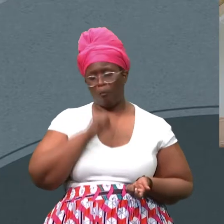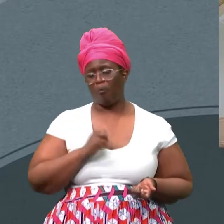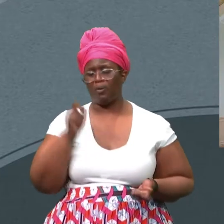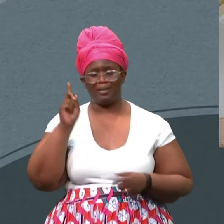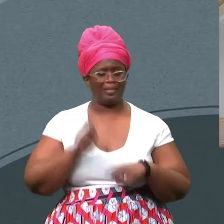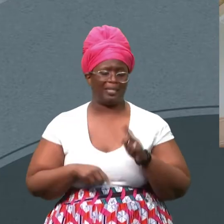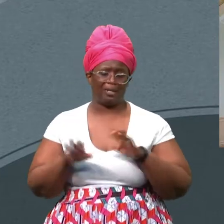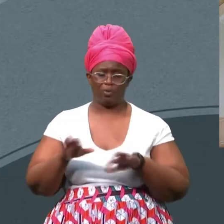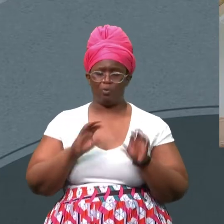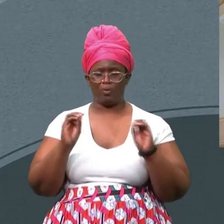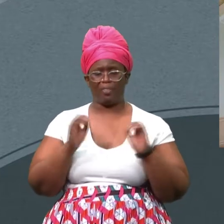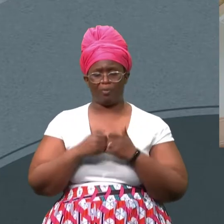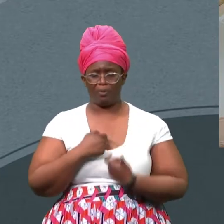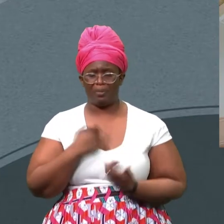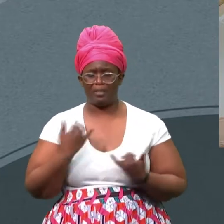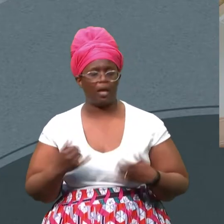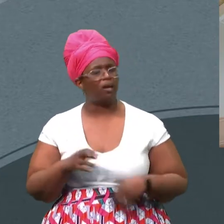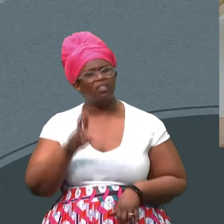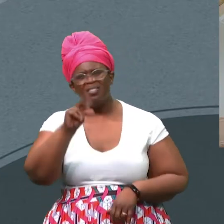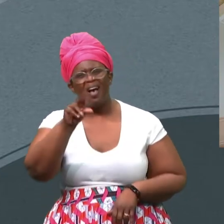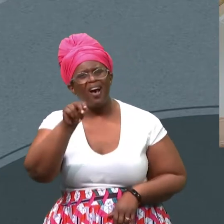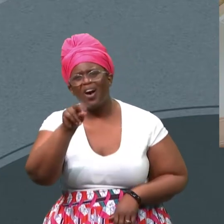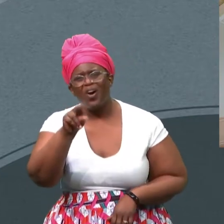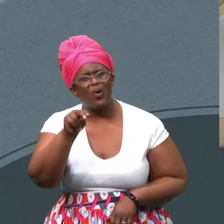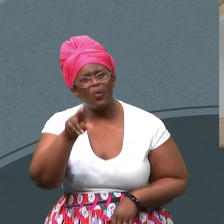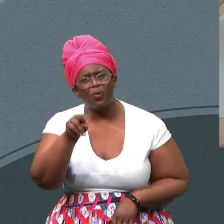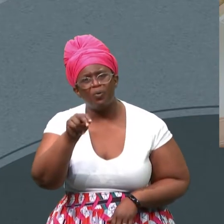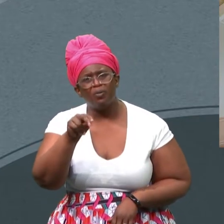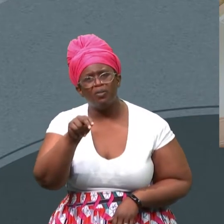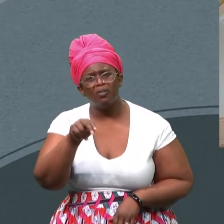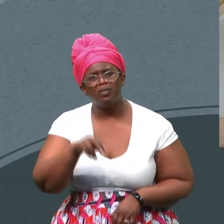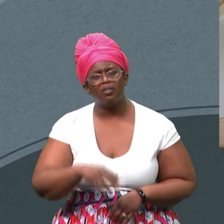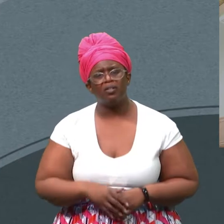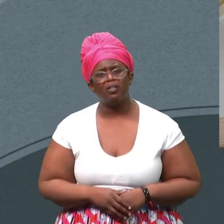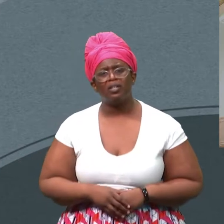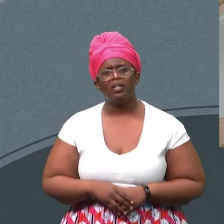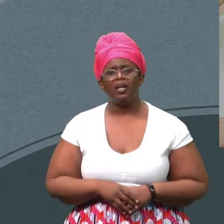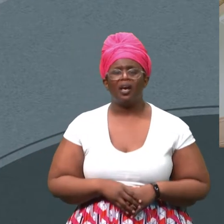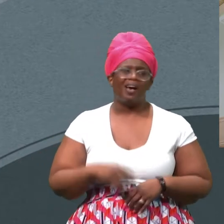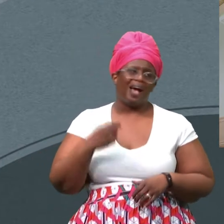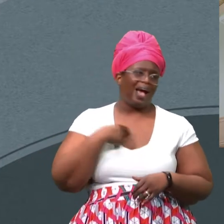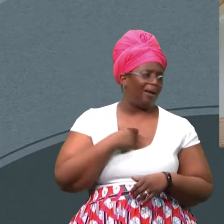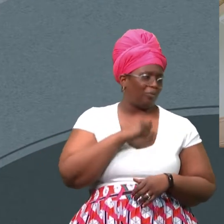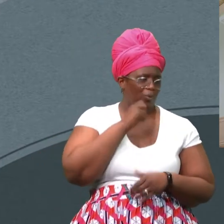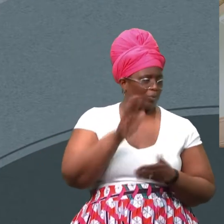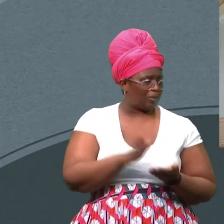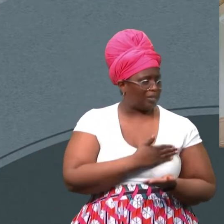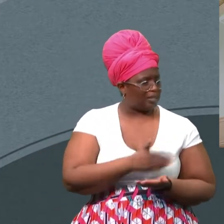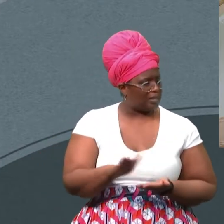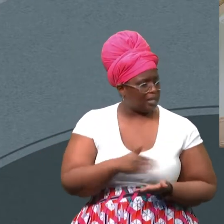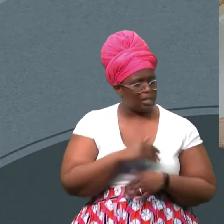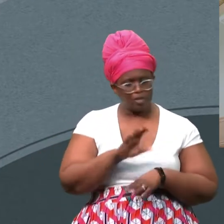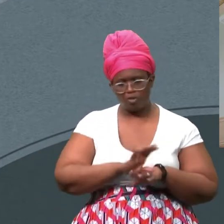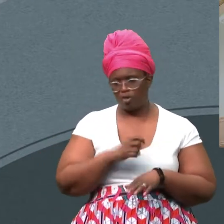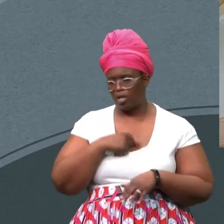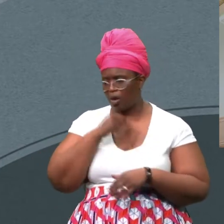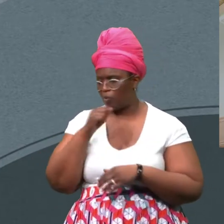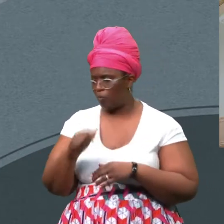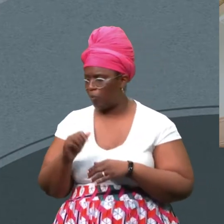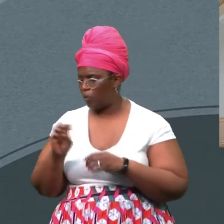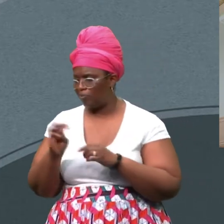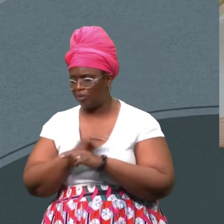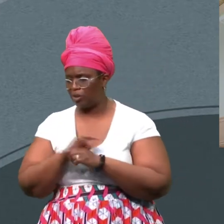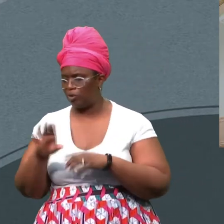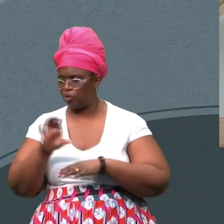given up on God moving in your life. Who am I talking to? You won't sing anymore. You won't minister anymore.